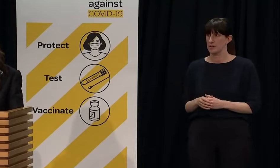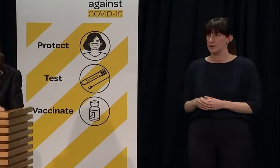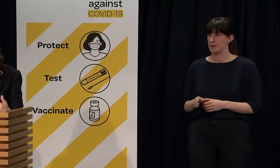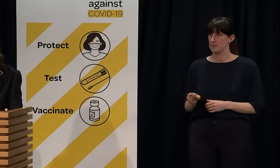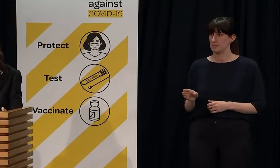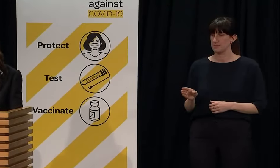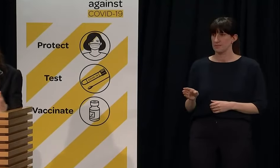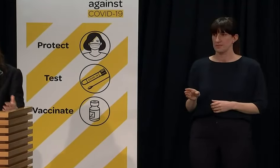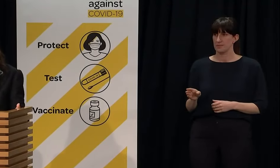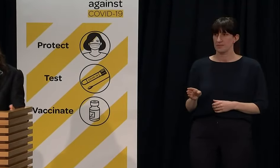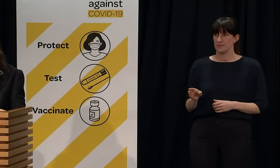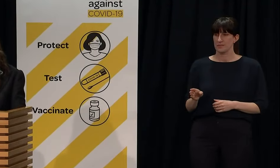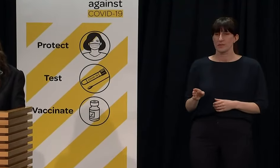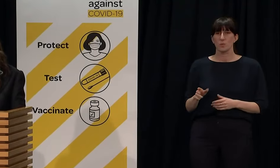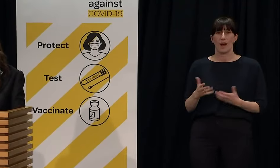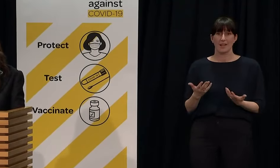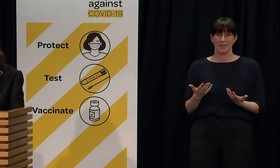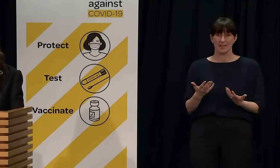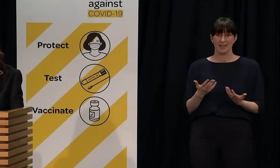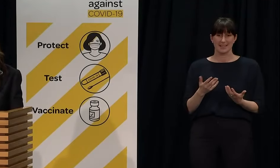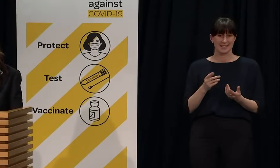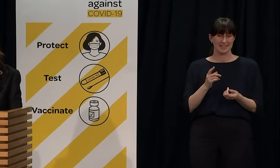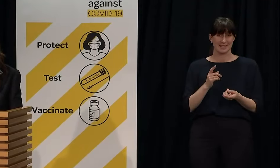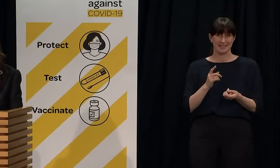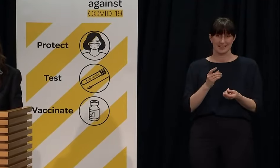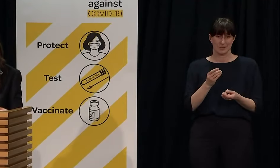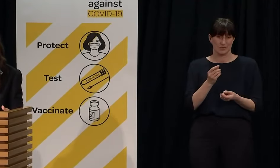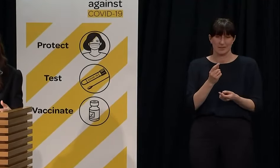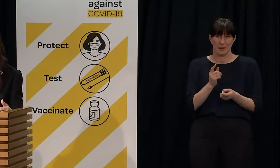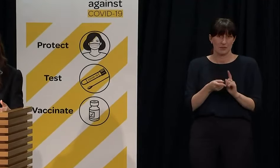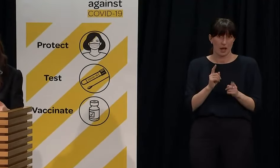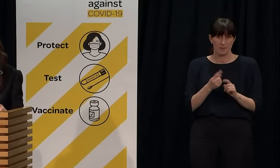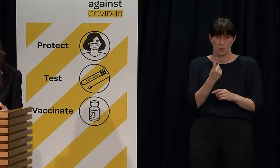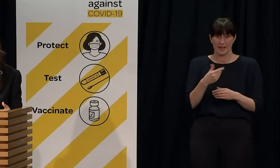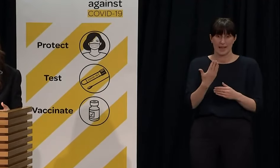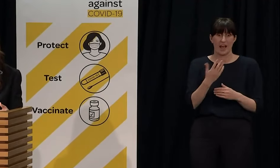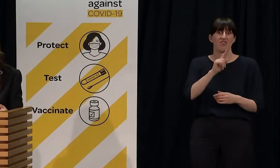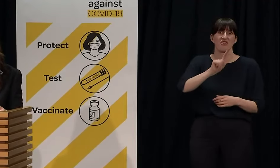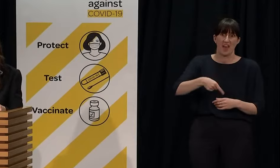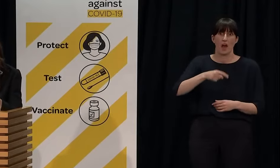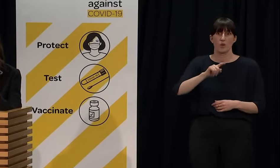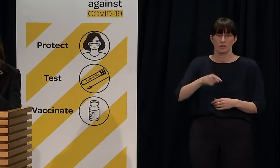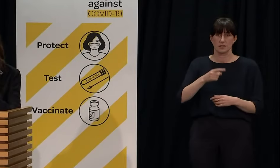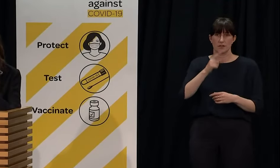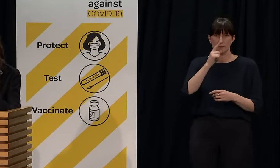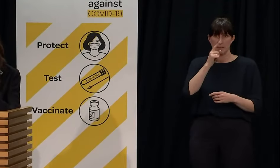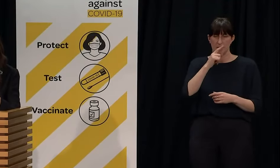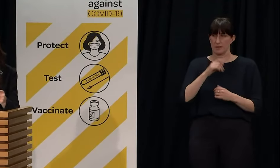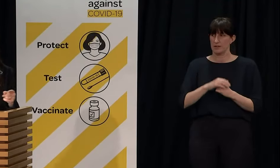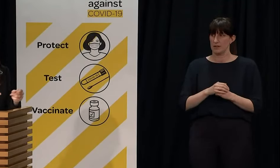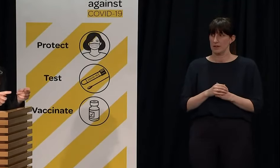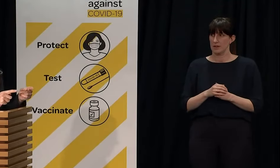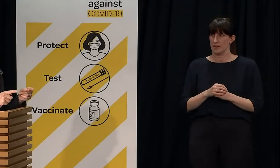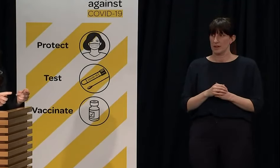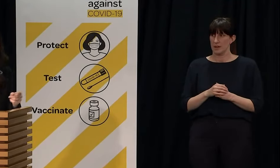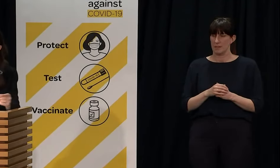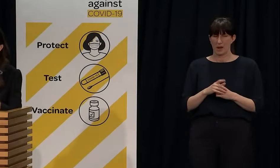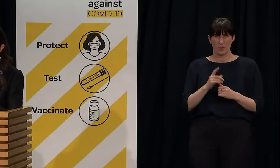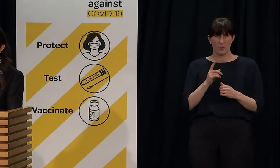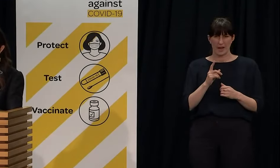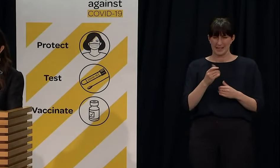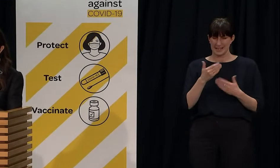have thousands all reported in one day. And the fact that we've been able to bring in that surge capacity, you'll see that in one day of reporting, I think